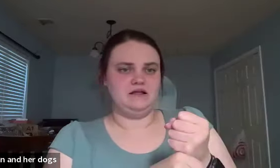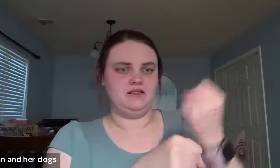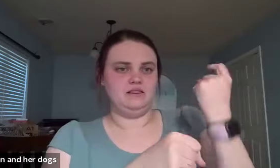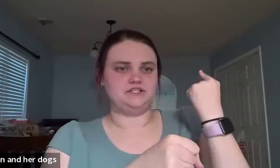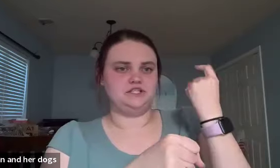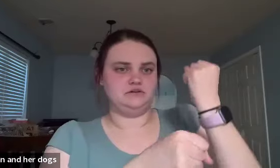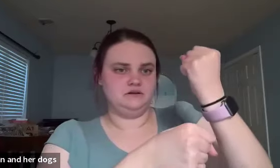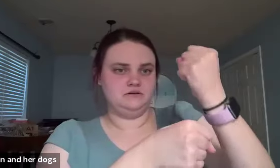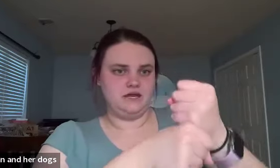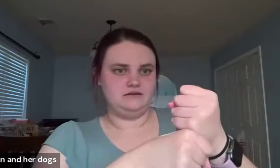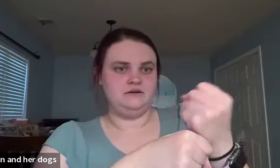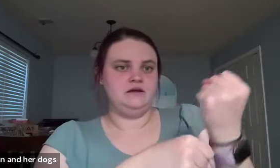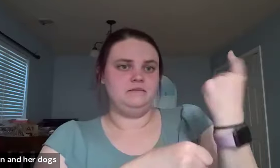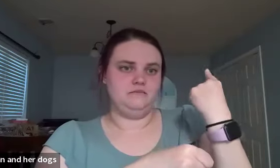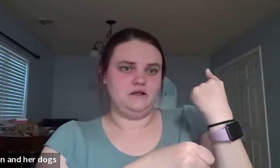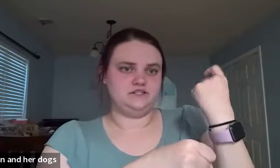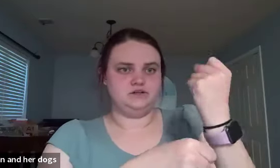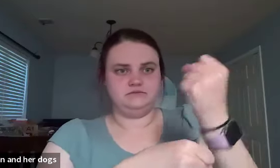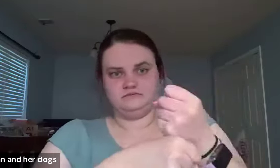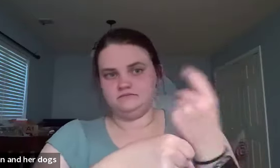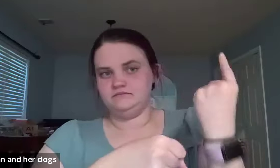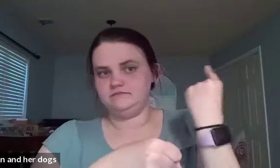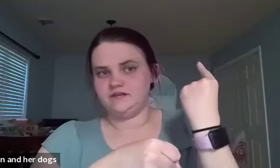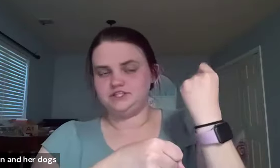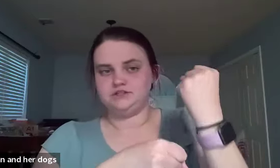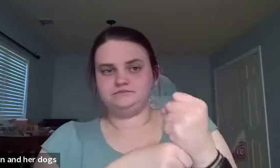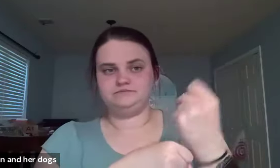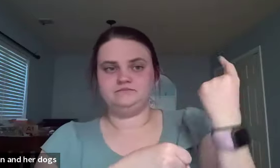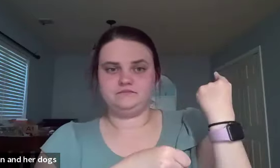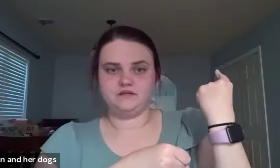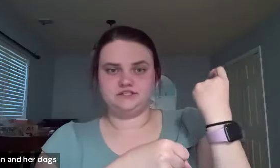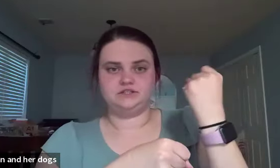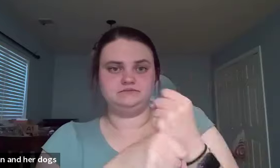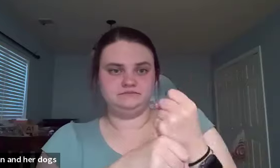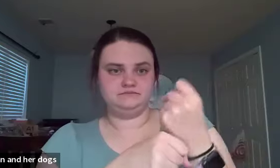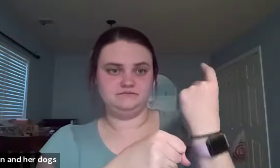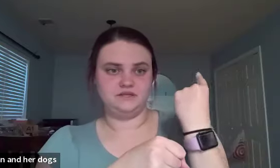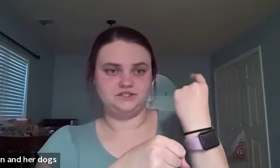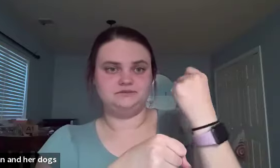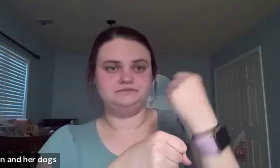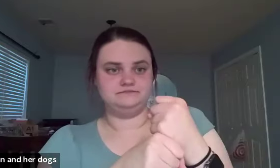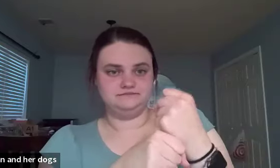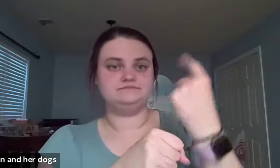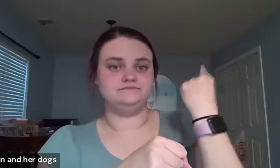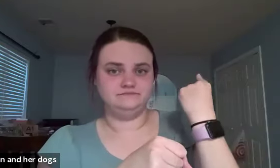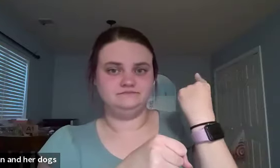be last year. Pat, last year, last year, last year, last year.